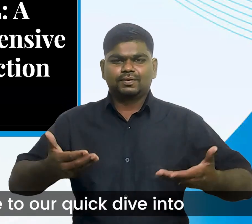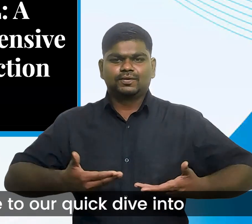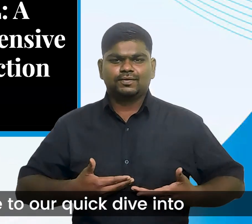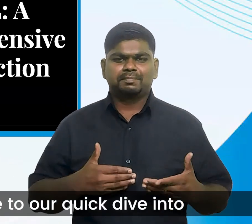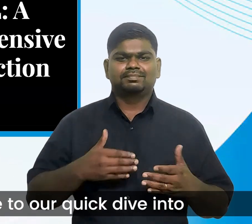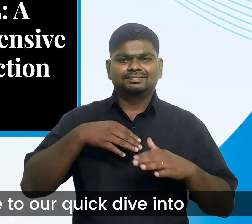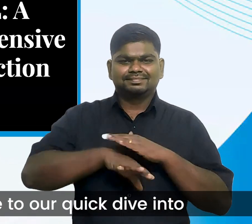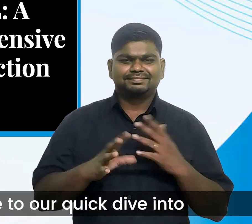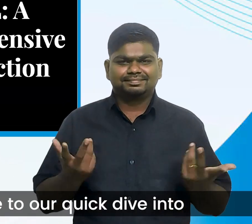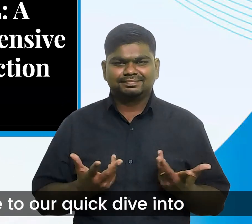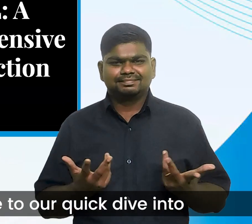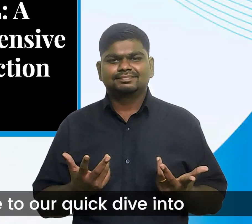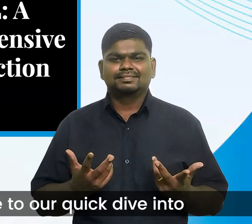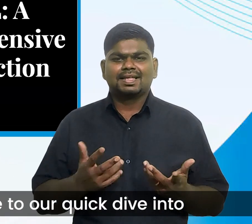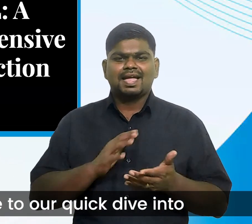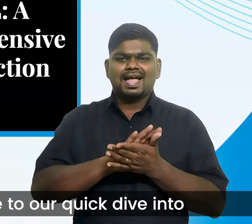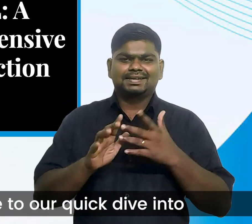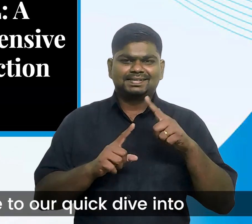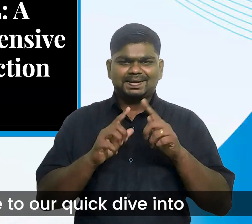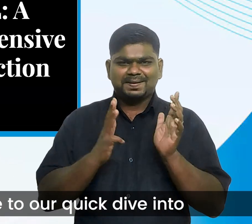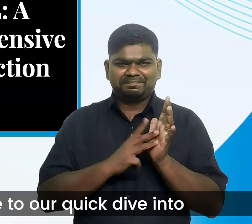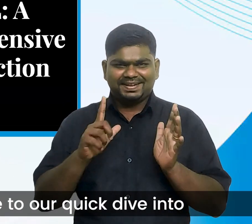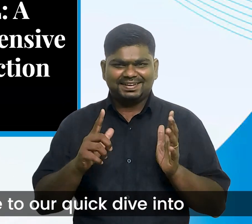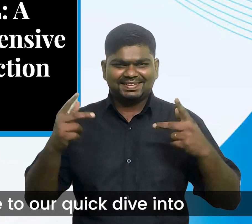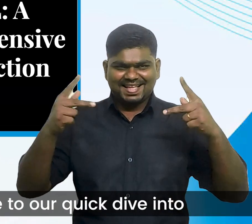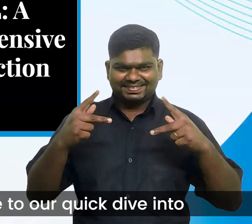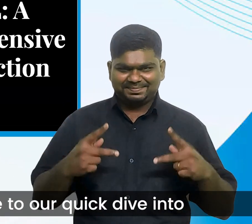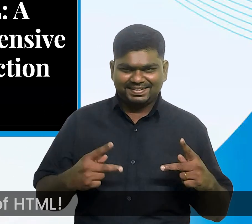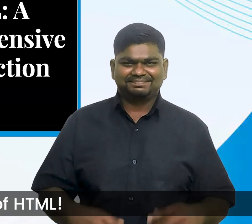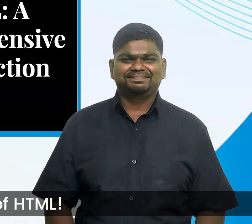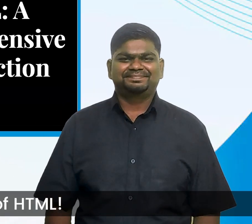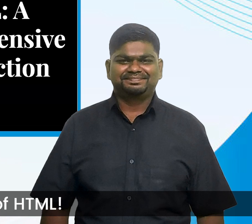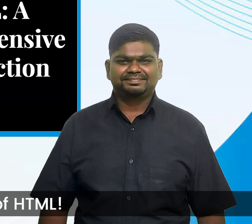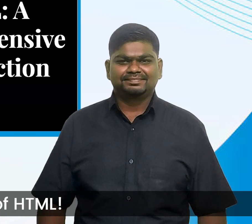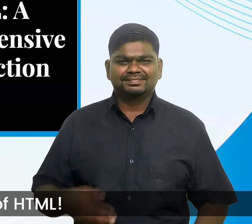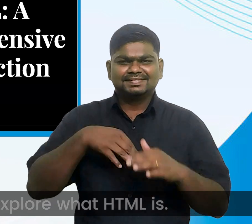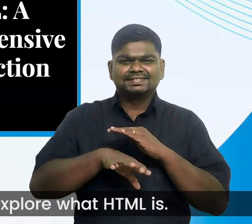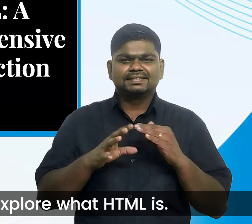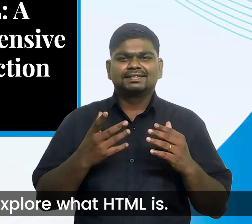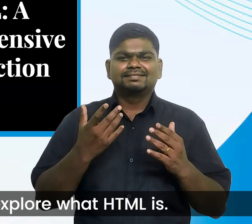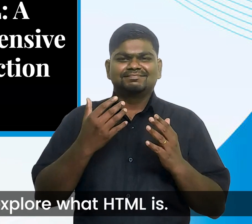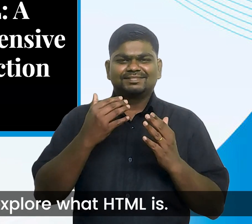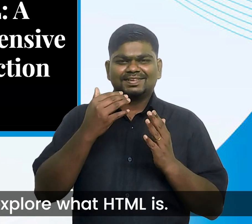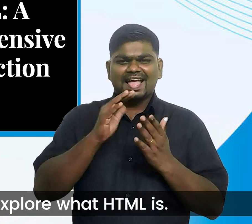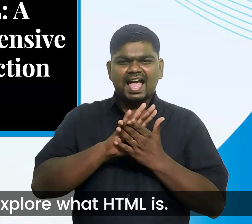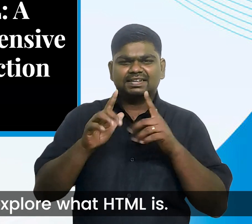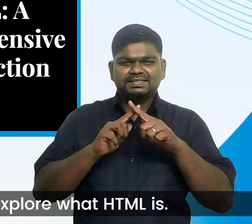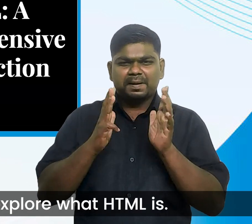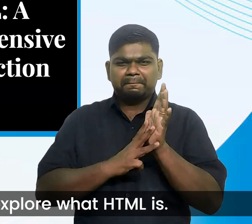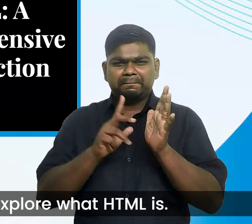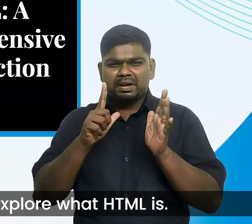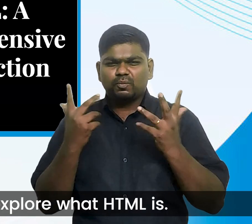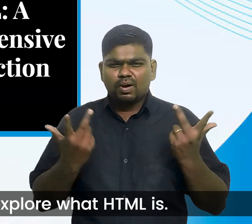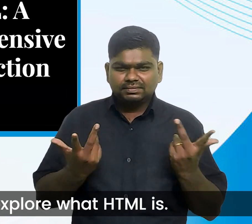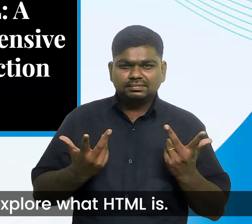Hello everyone, welcome to our quick dive into the world of HTML. Today we are going to